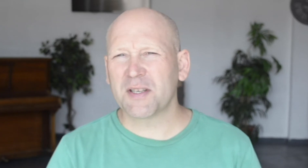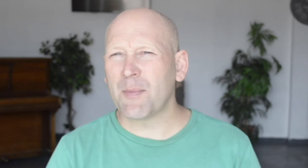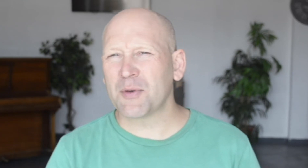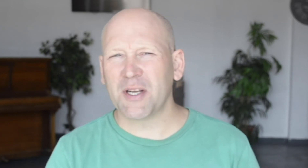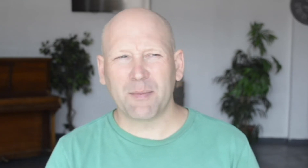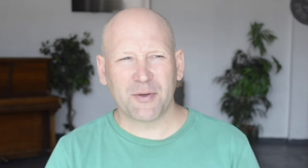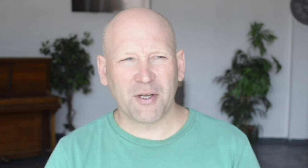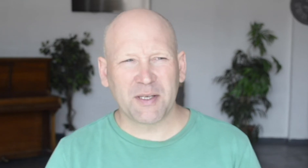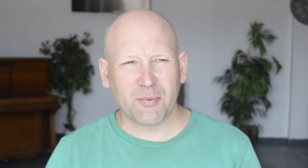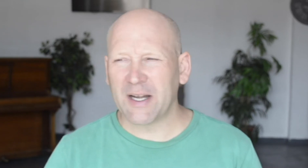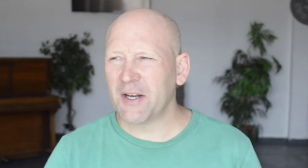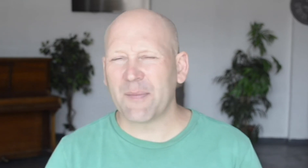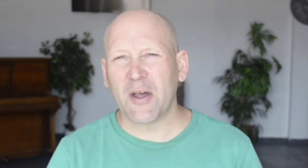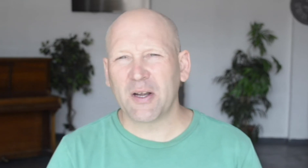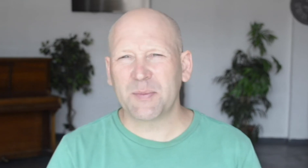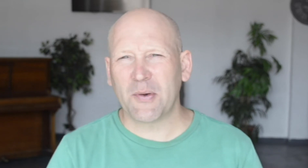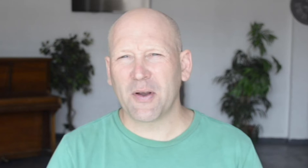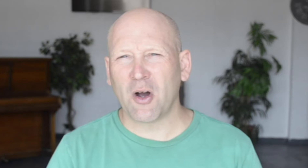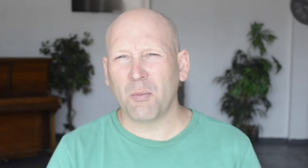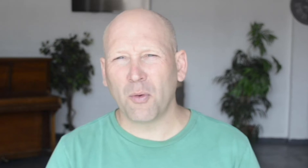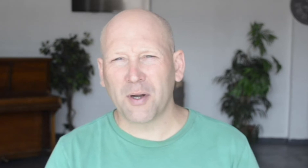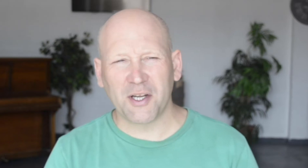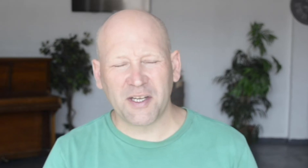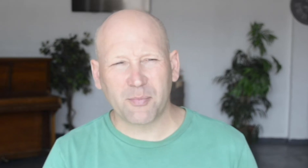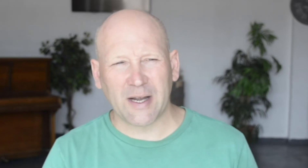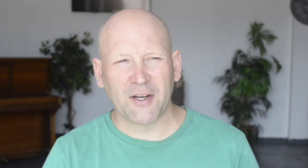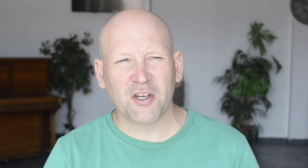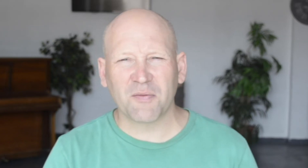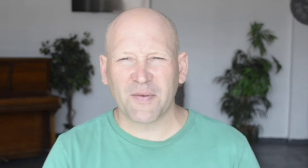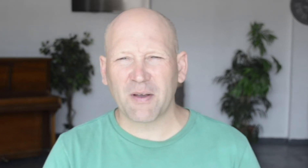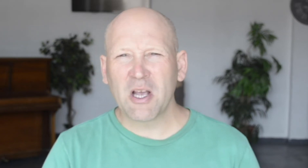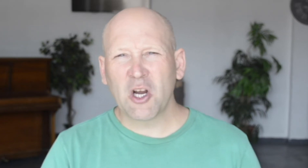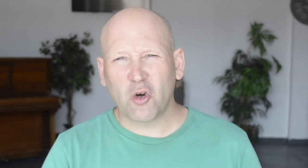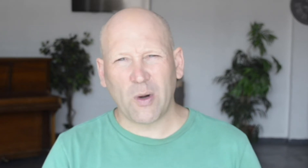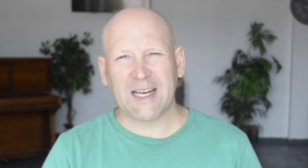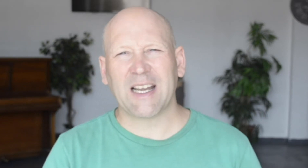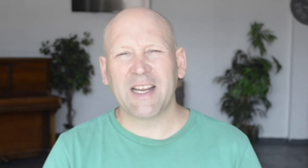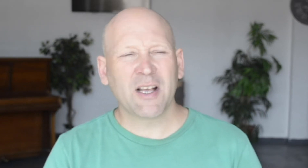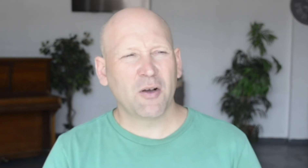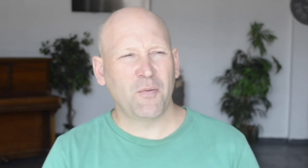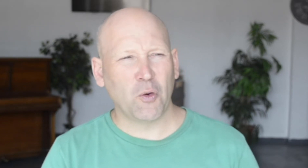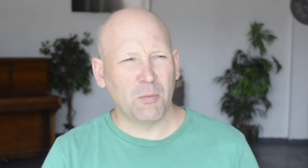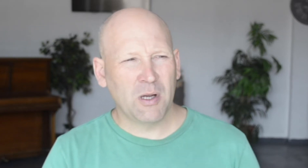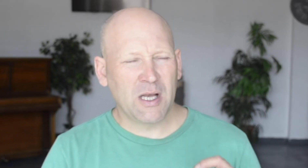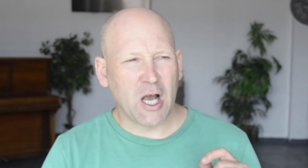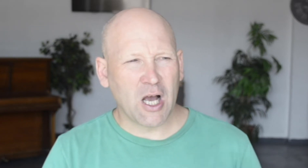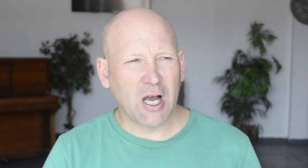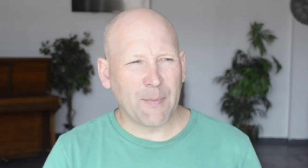to discipleship, you need to pray that you have the Holy Spirit on board, and you need to pray that you can quickly